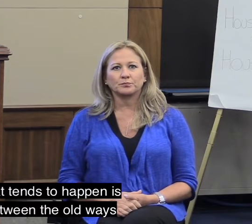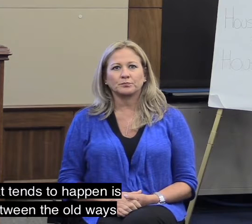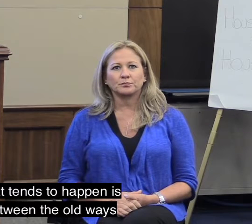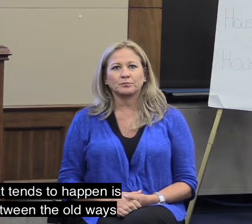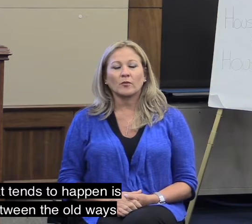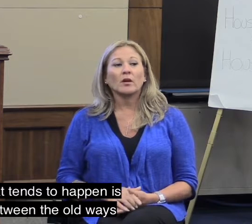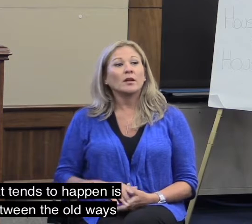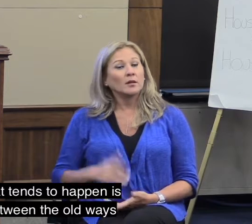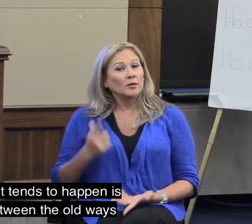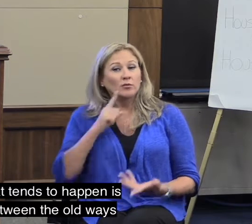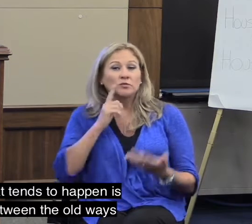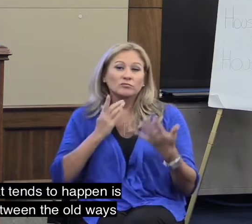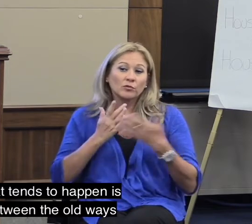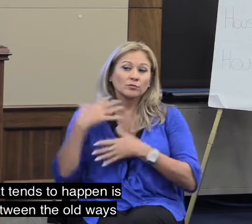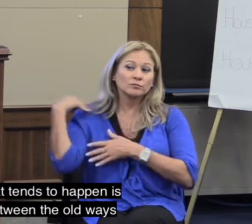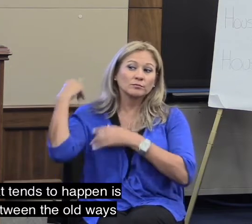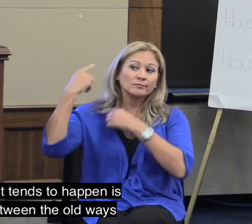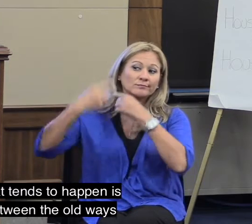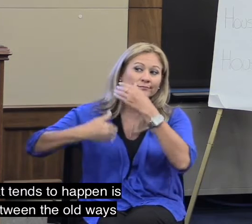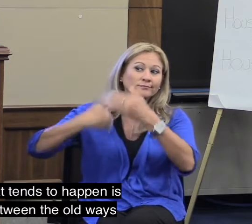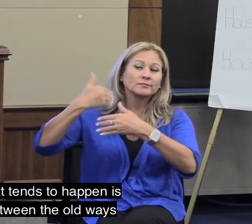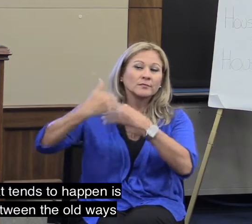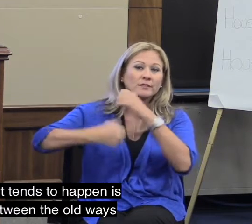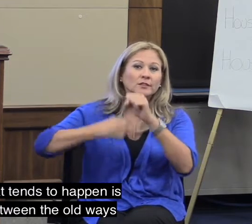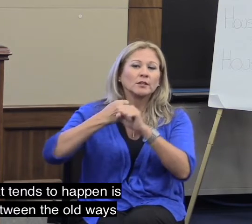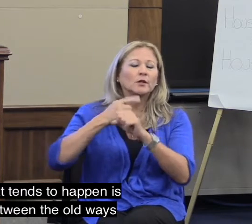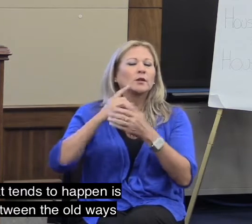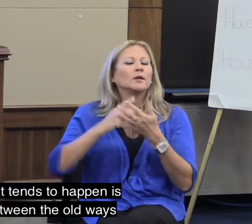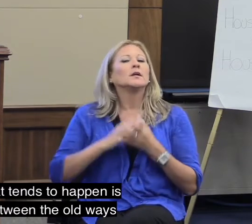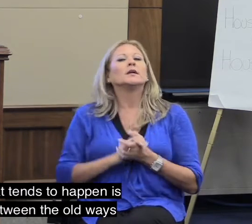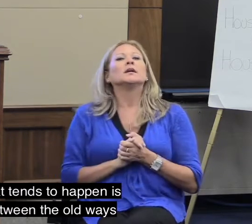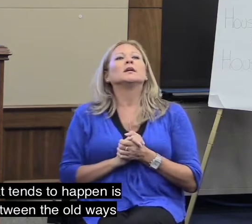But over the years, what tends to happen is a tension